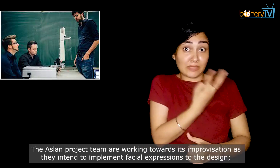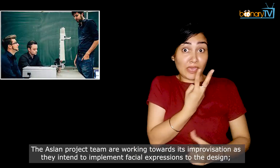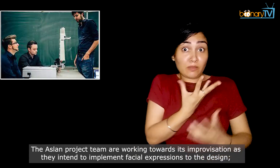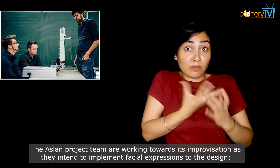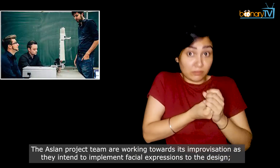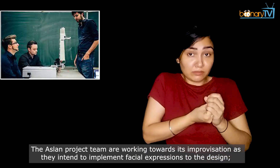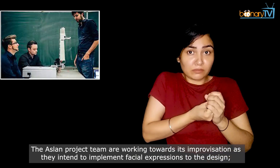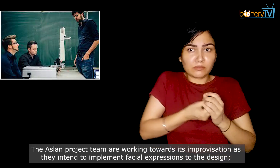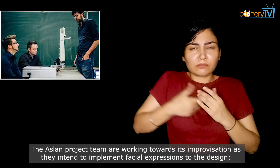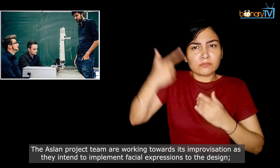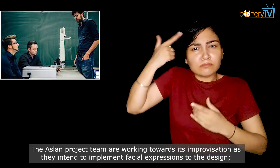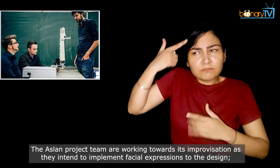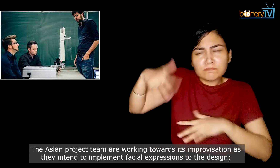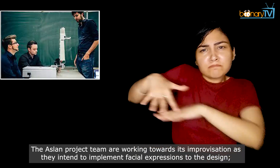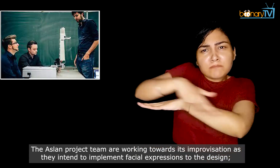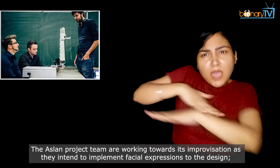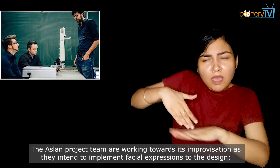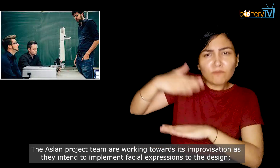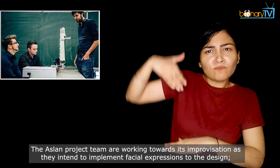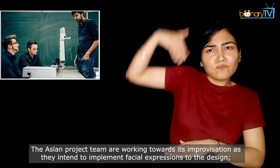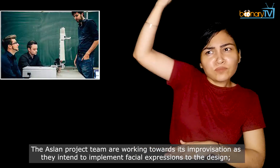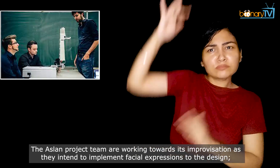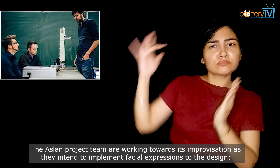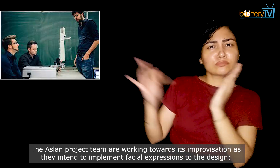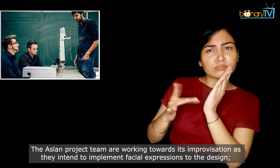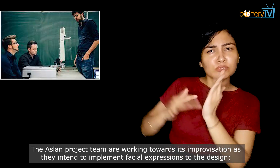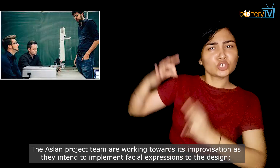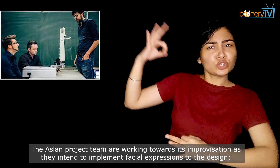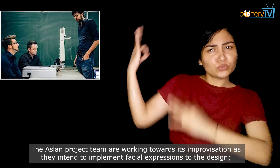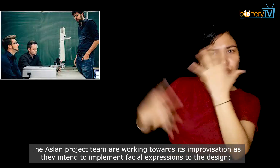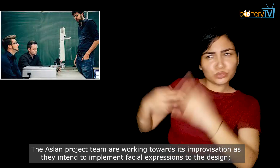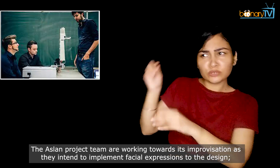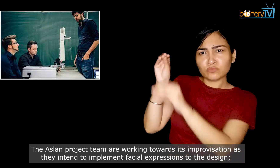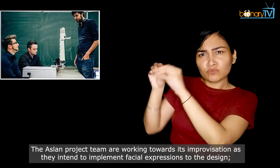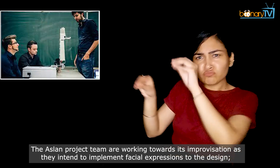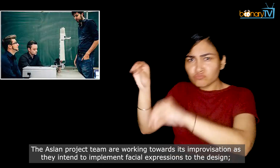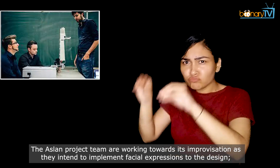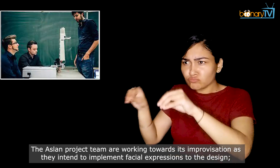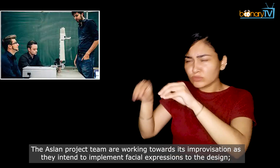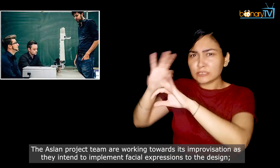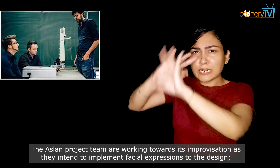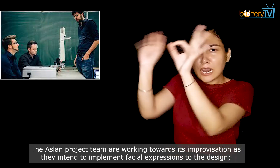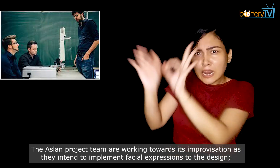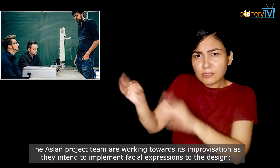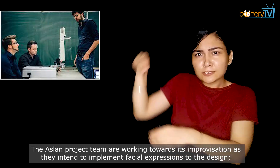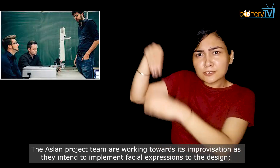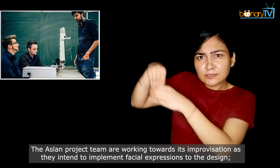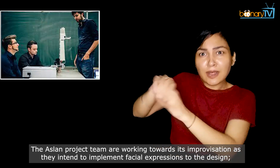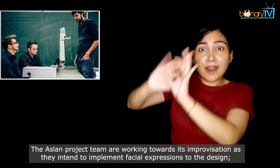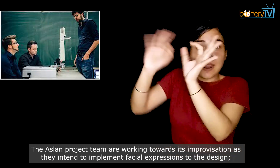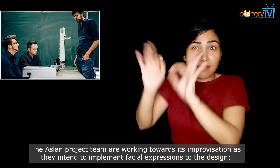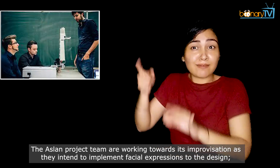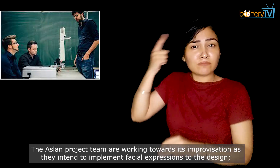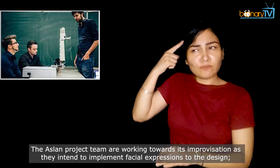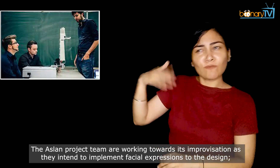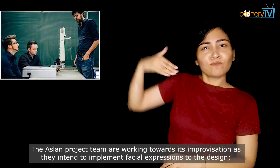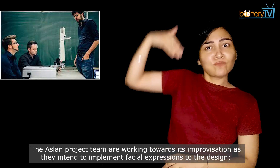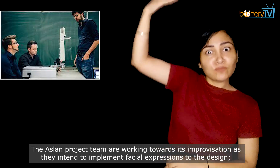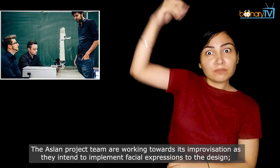The ASLAN project team are working towards its improvisation, as